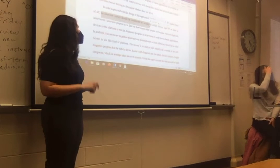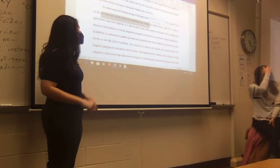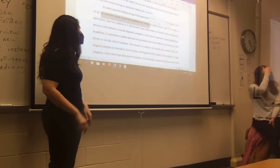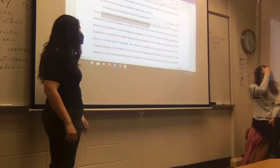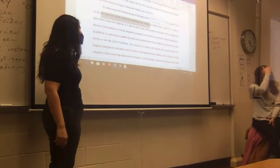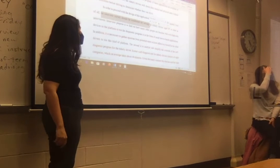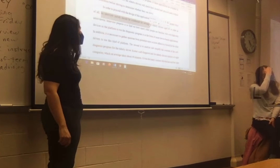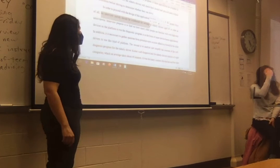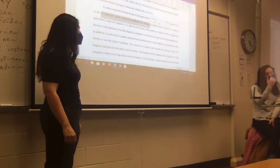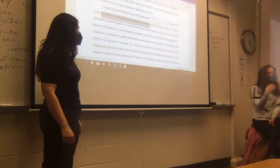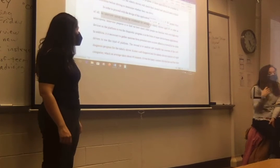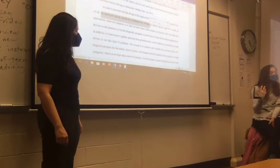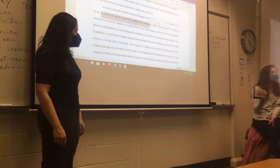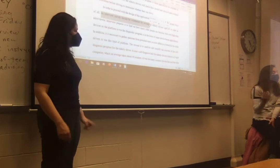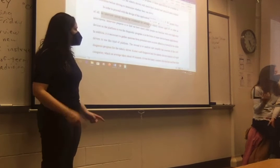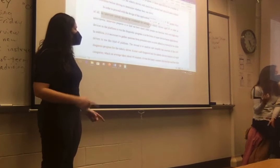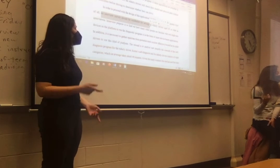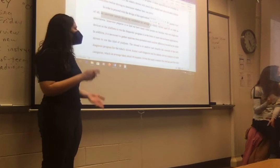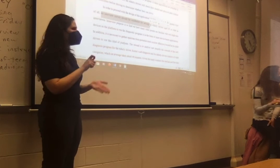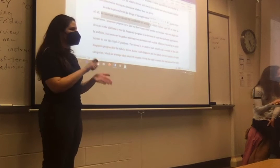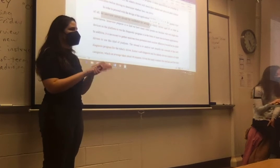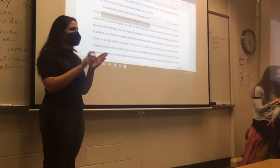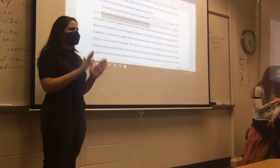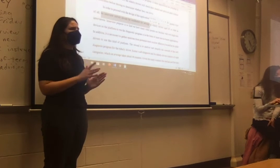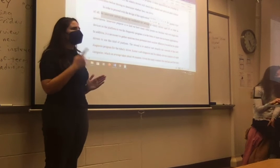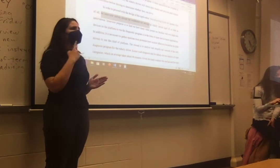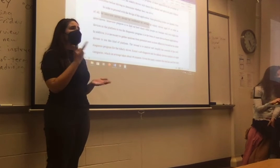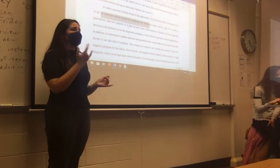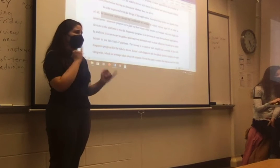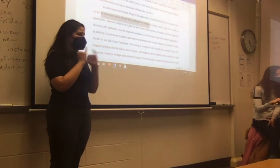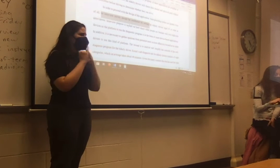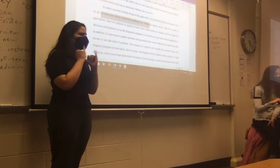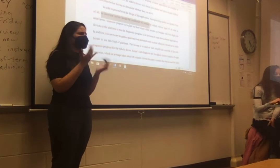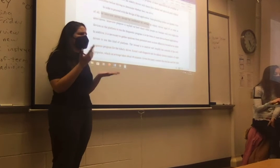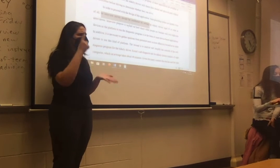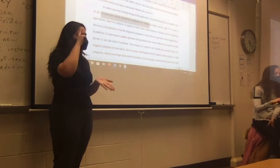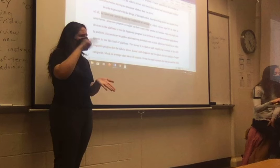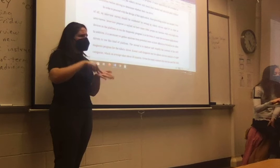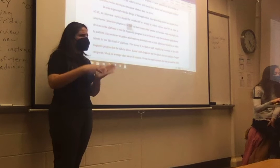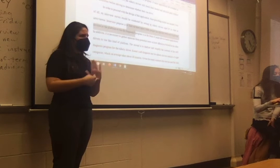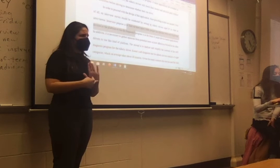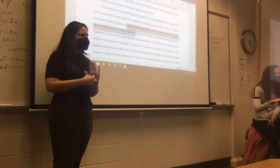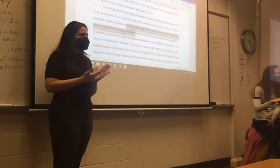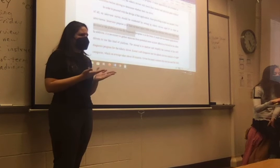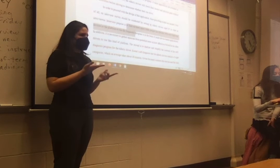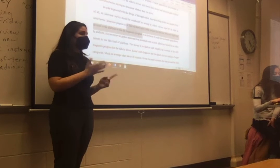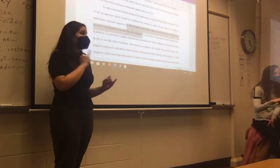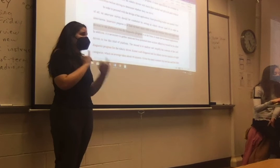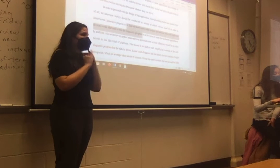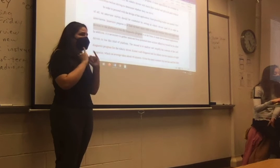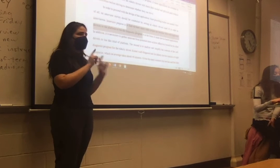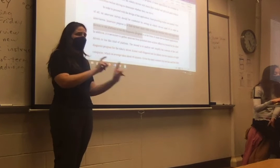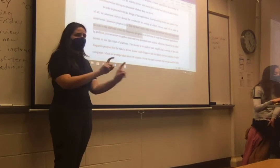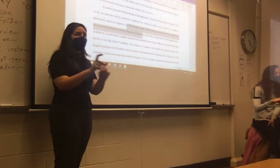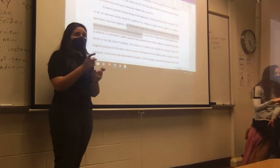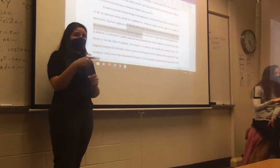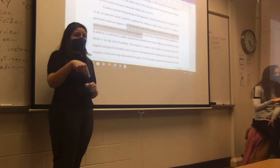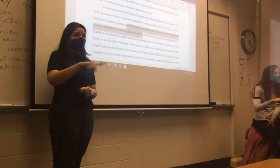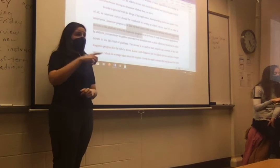And the writer says, okay, what's the purpose of this interview? To find out how many older people are familiar